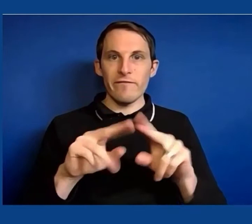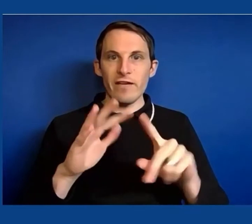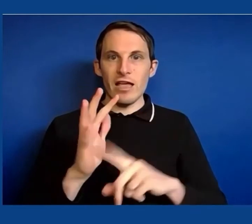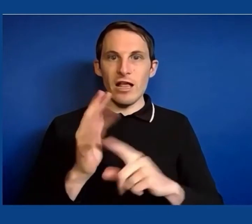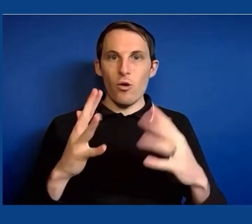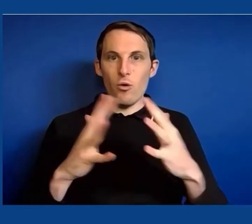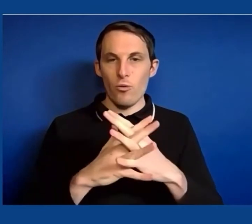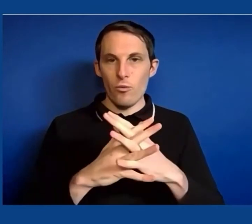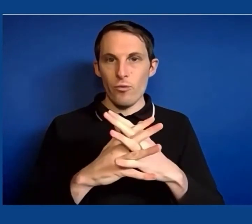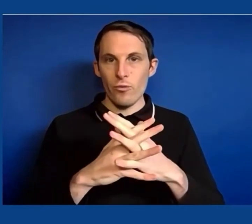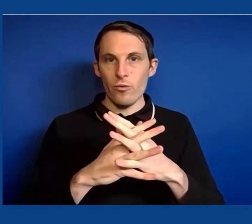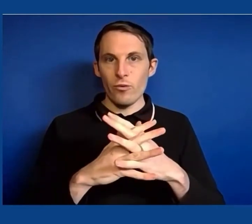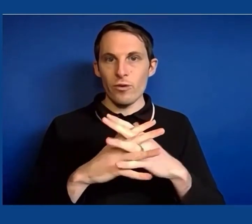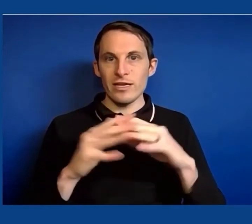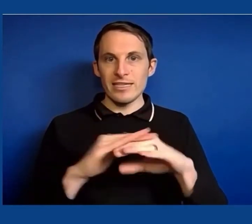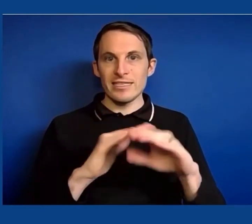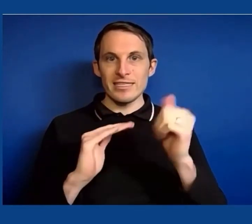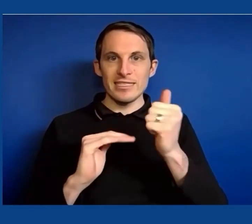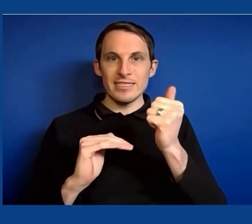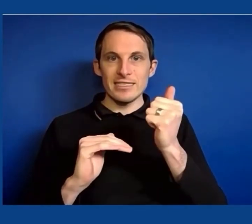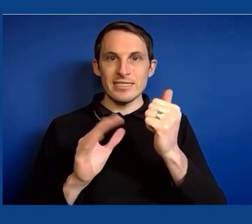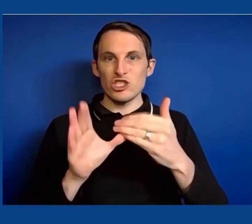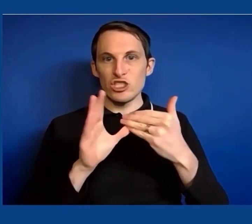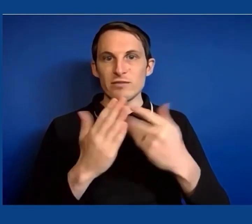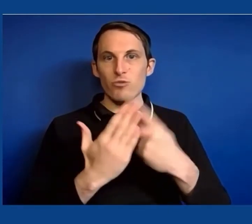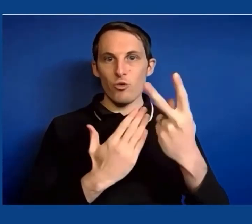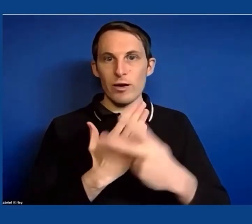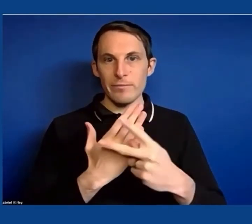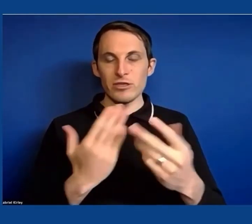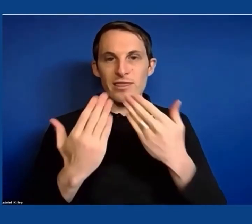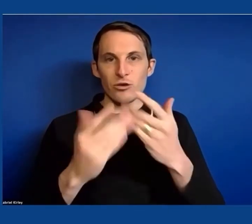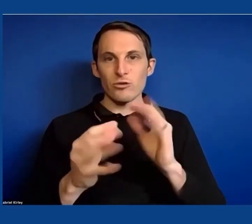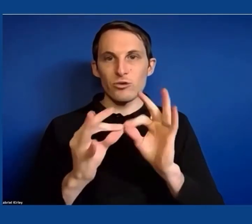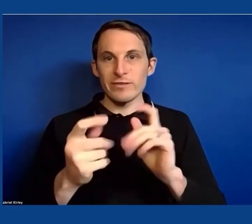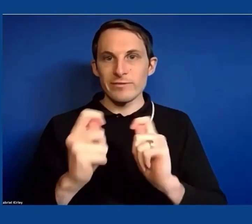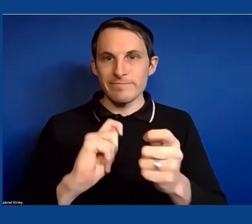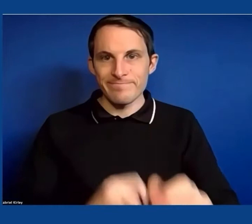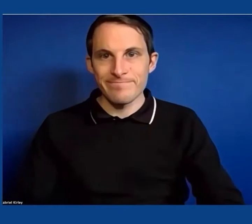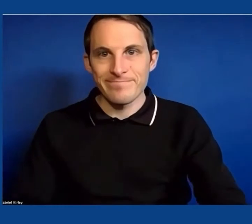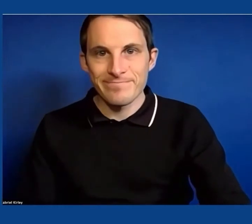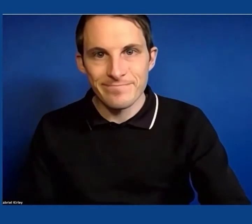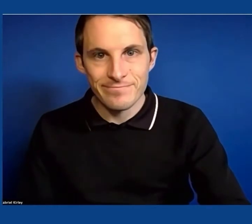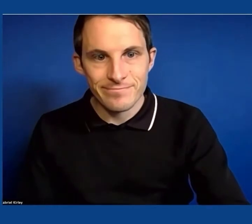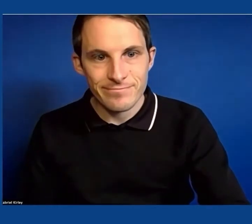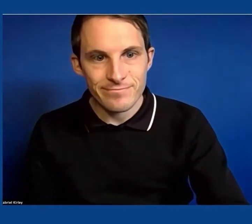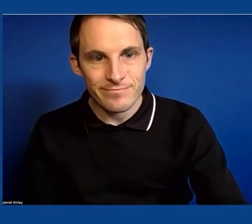Research Fellow in the Indigenous programs. Thank you, Eddie.